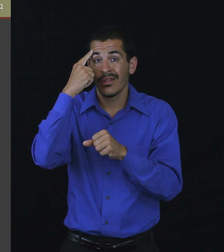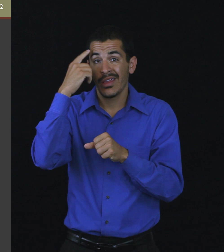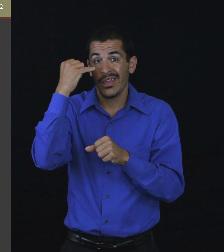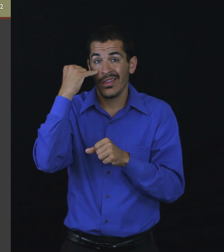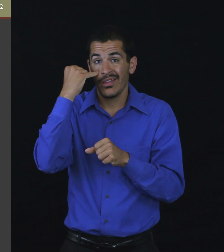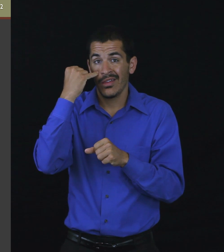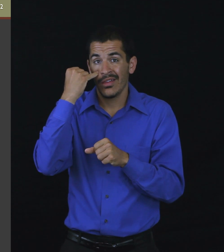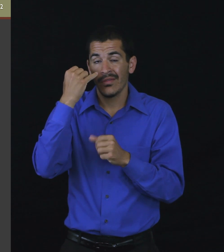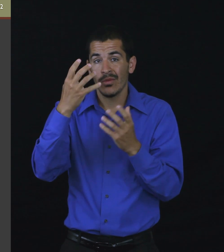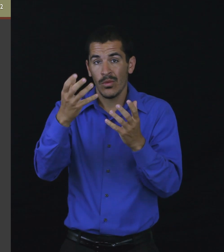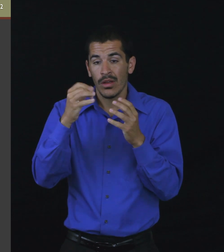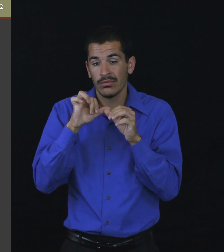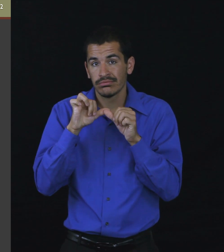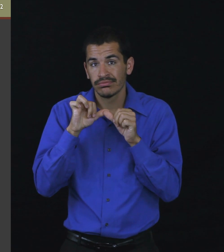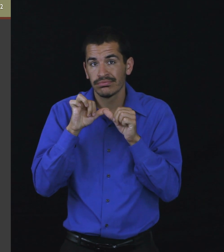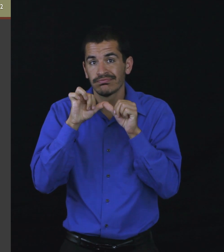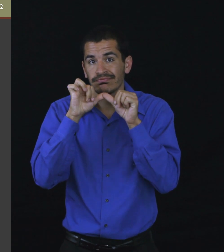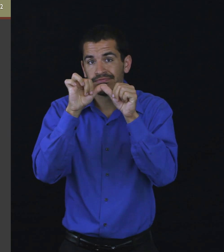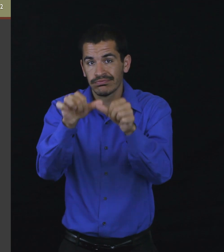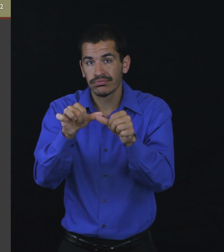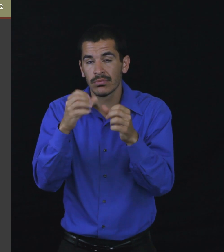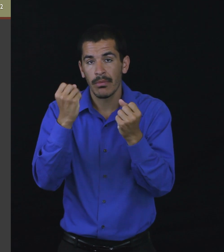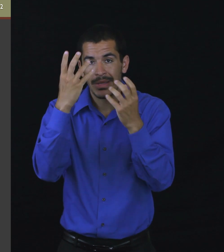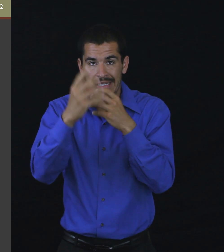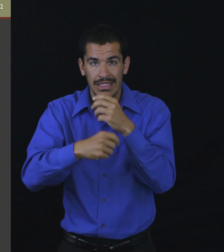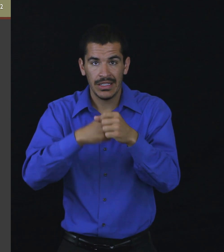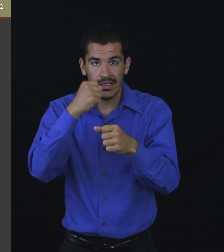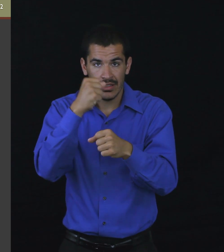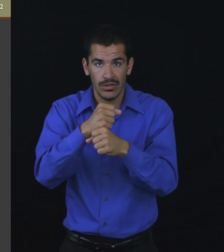multi-year capital campaign.